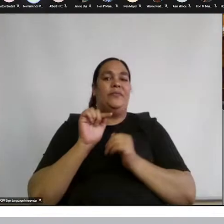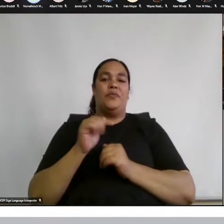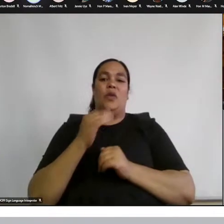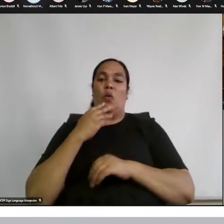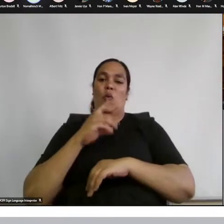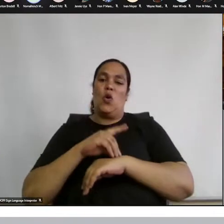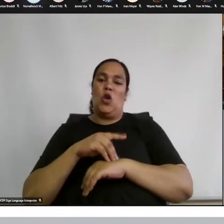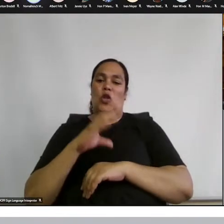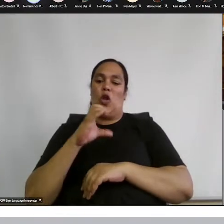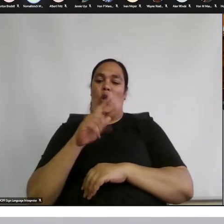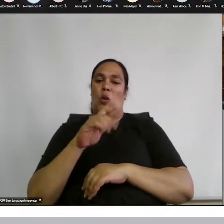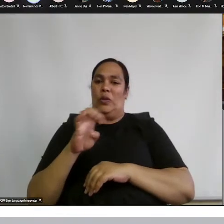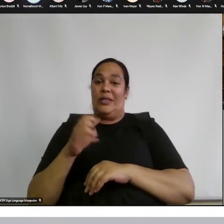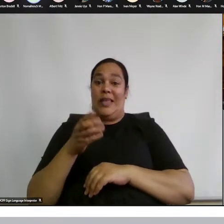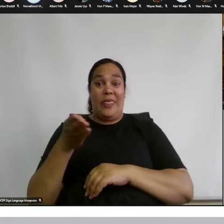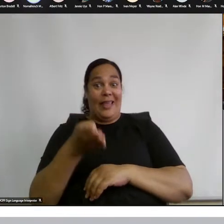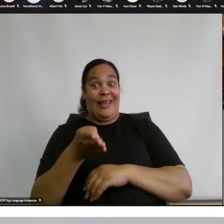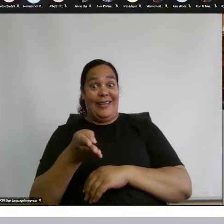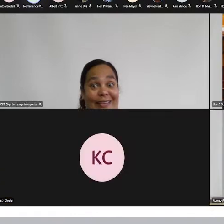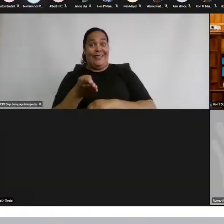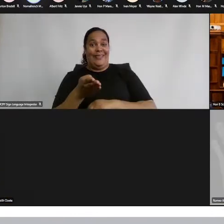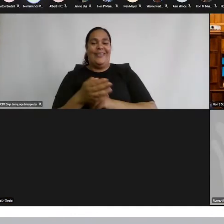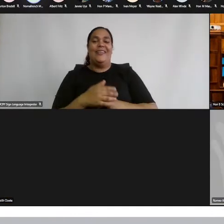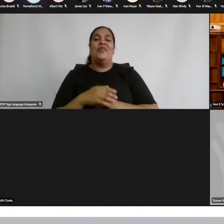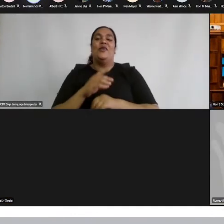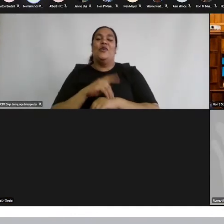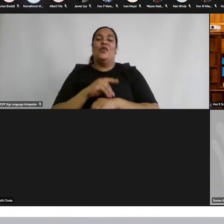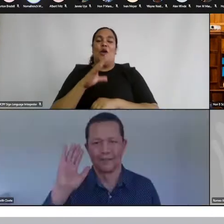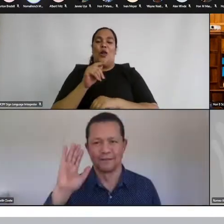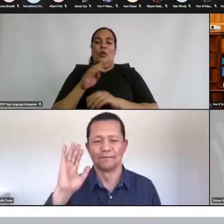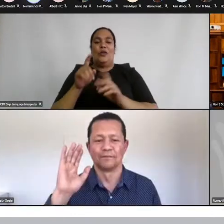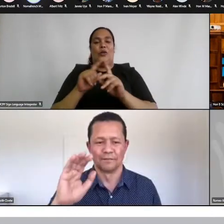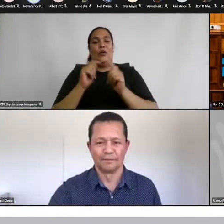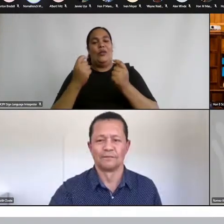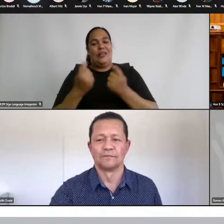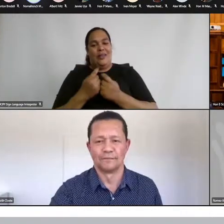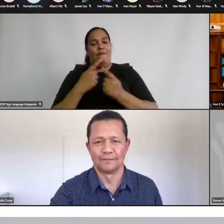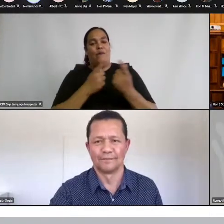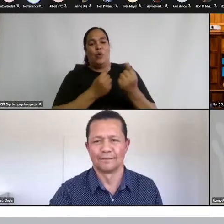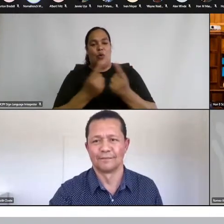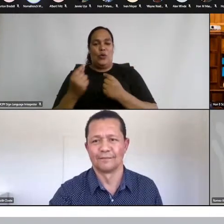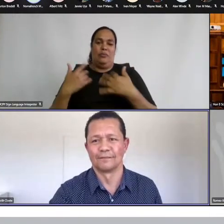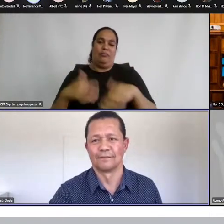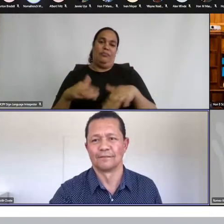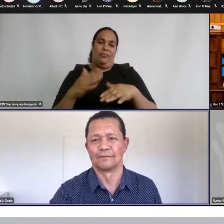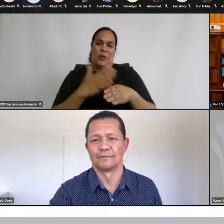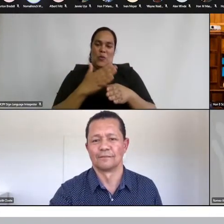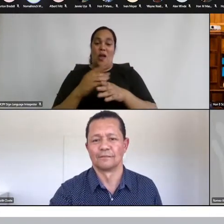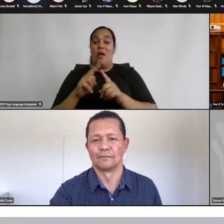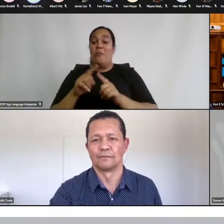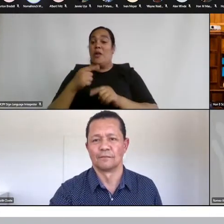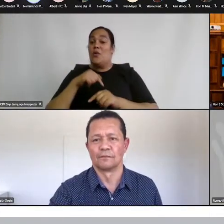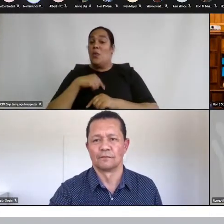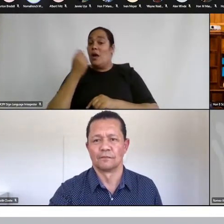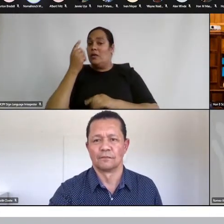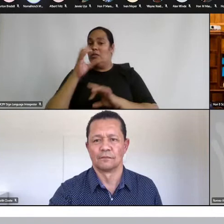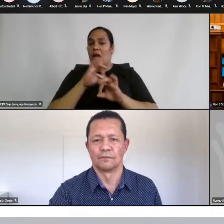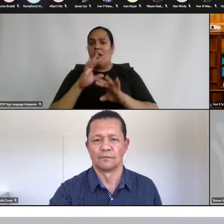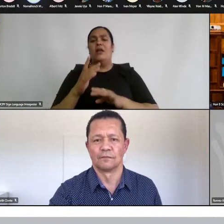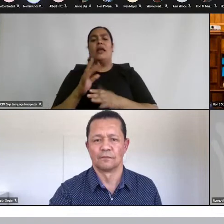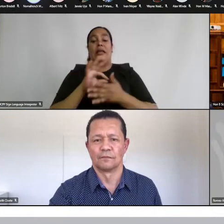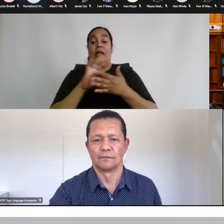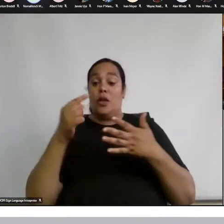Dr. Klute. Thank you. There he is. Dr. Klute and your team for doing as such. Whilst we understand that clean